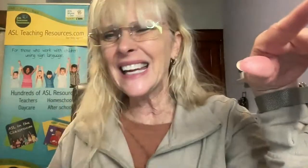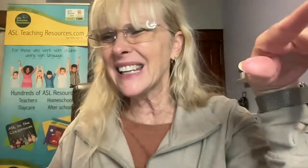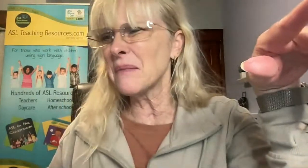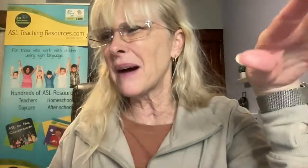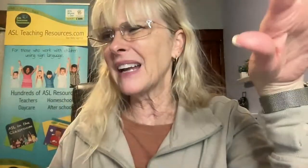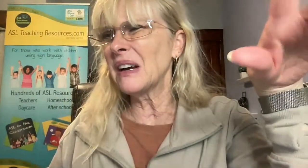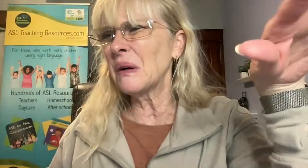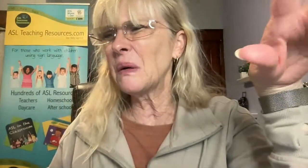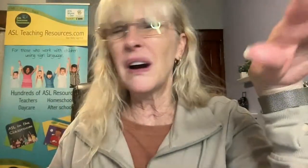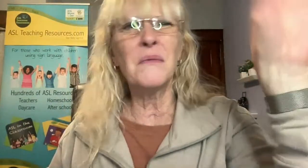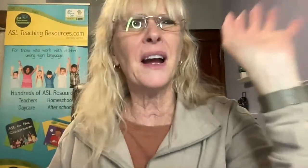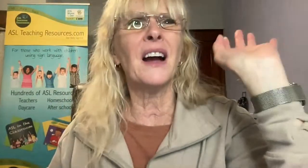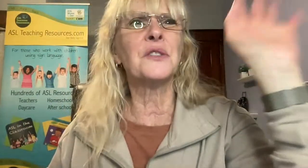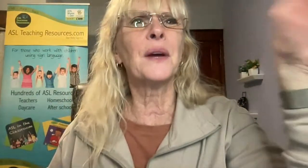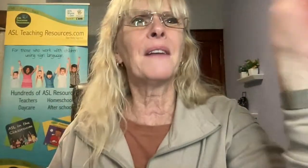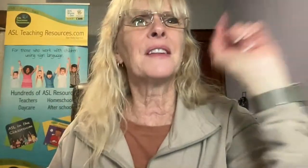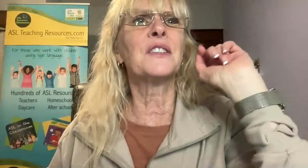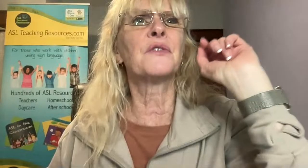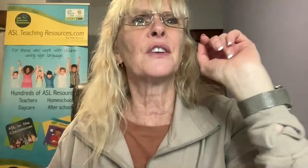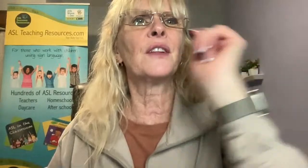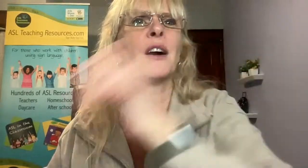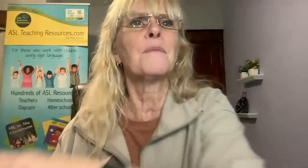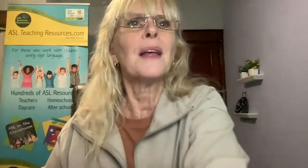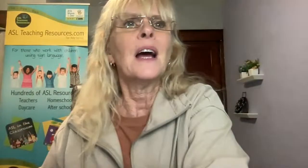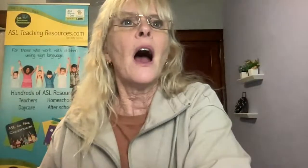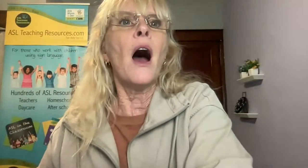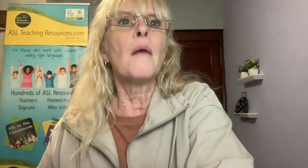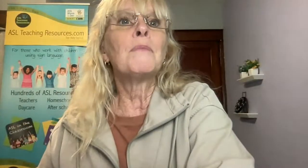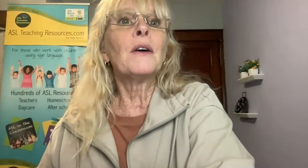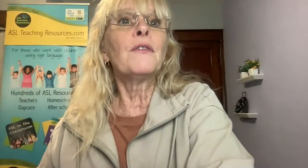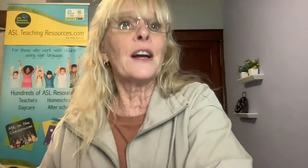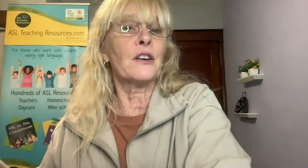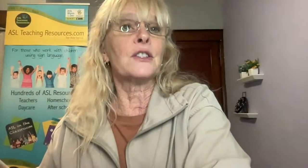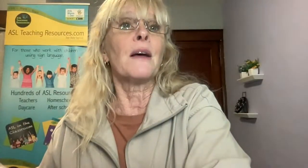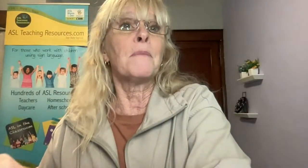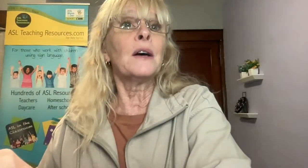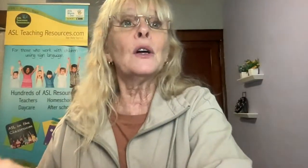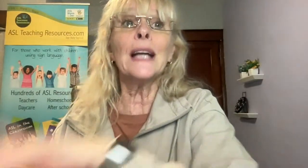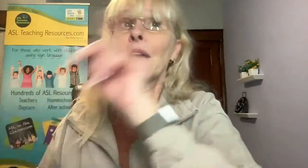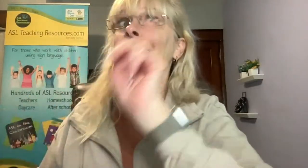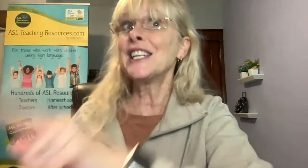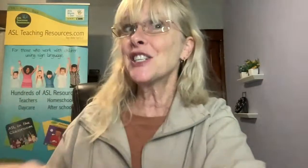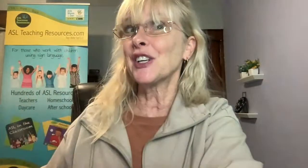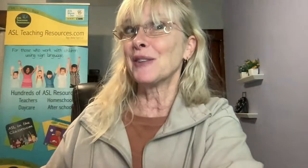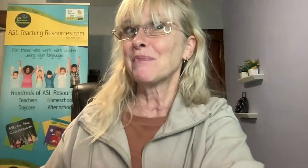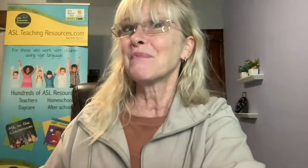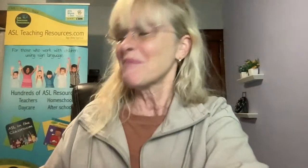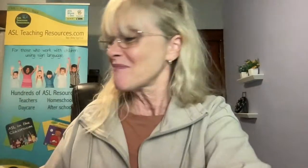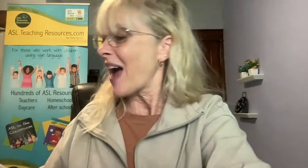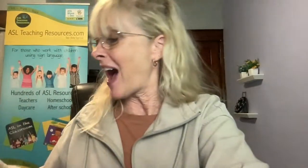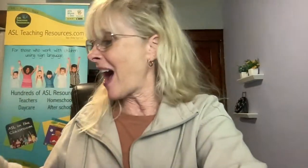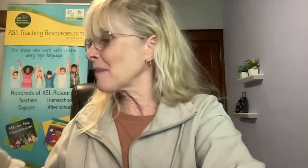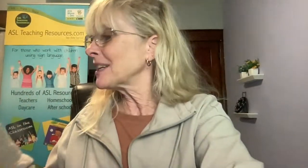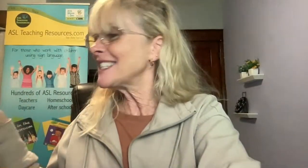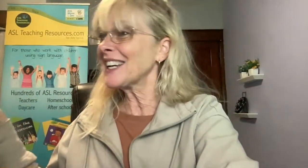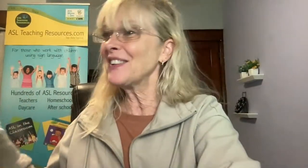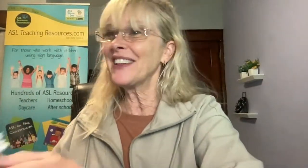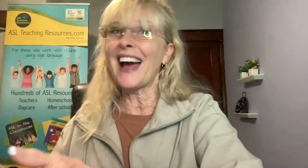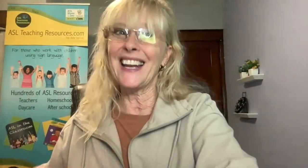in the bio. Oh my gosh, we have things for you there. Bill Vickers. Bill, now he's good. I'm going to tell you that